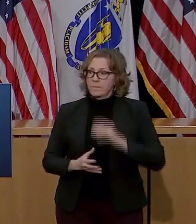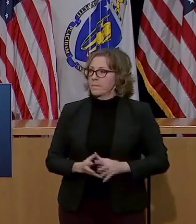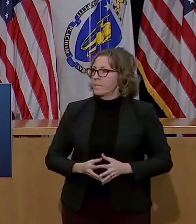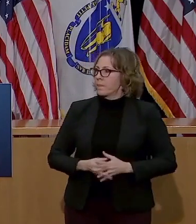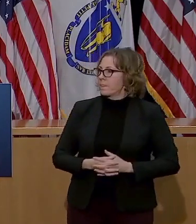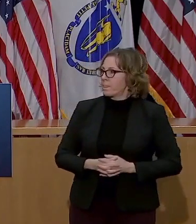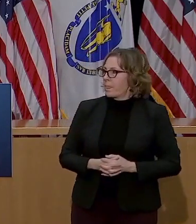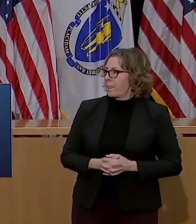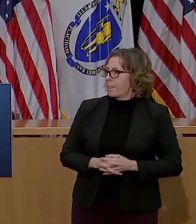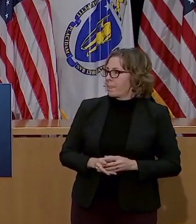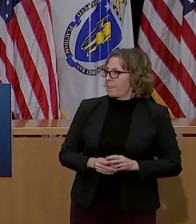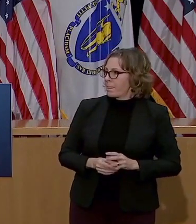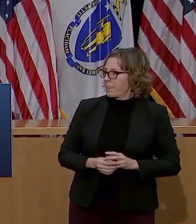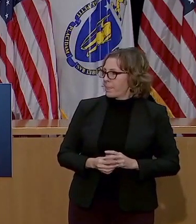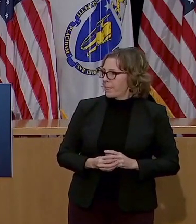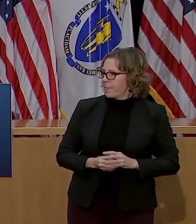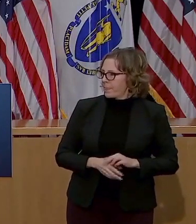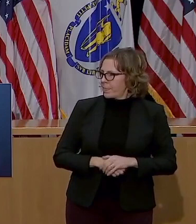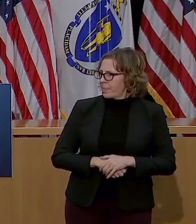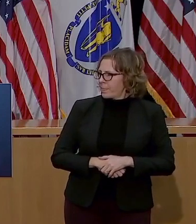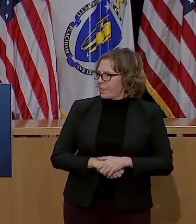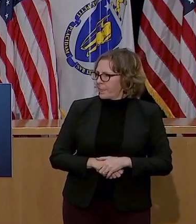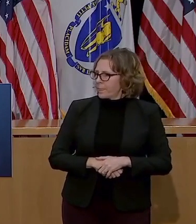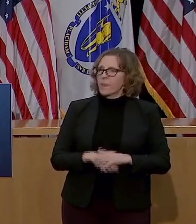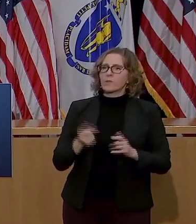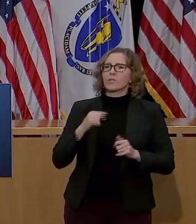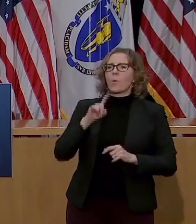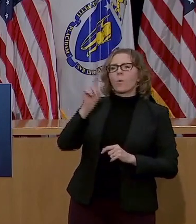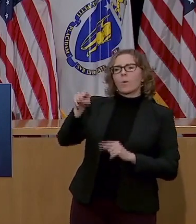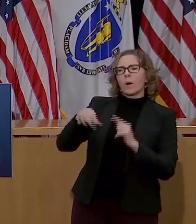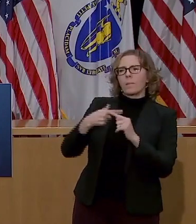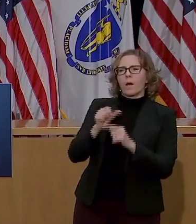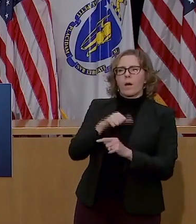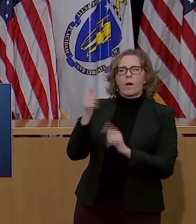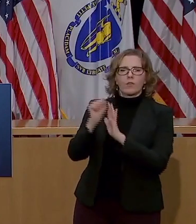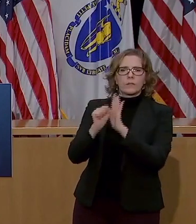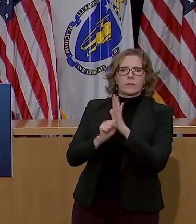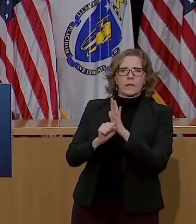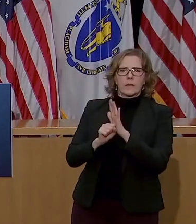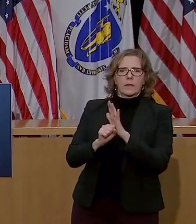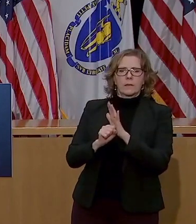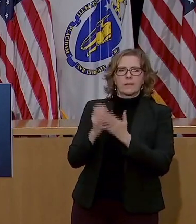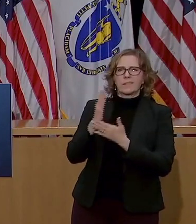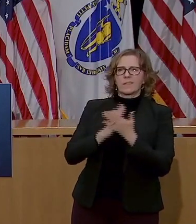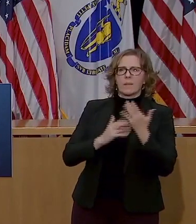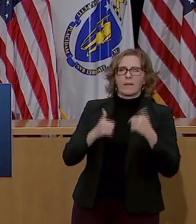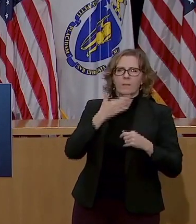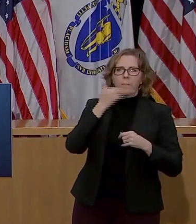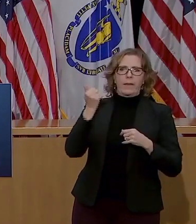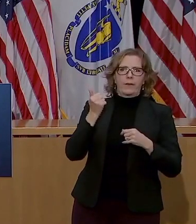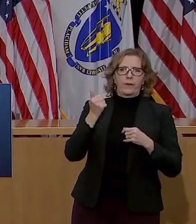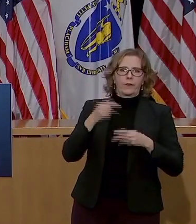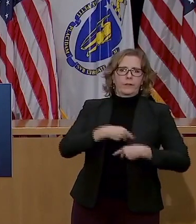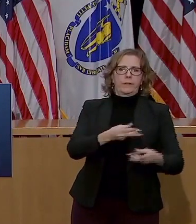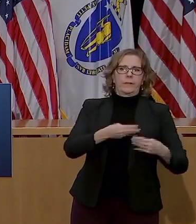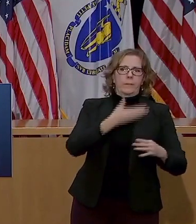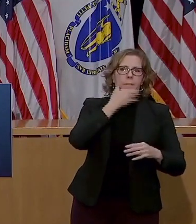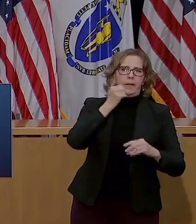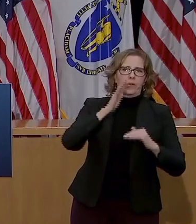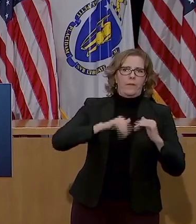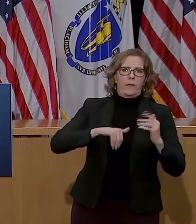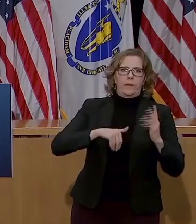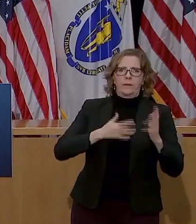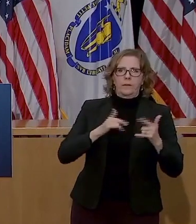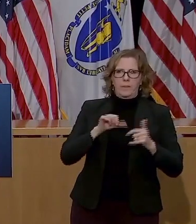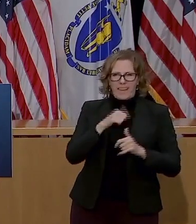other states that are using their best practices. I mean, some of the ones that have better administration rates, so to speak, based on some